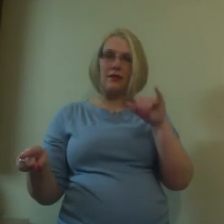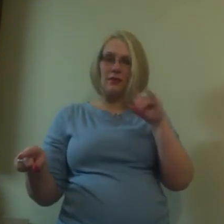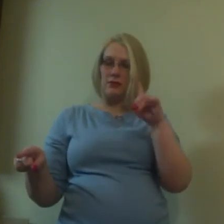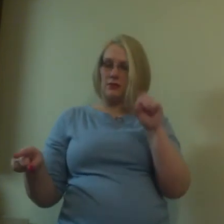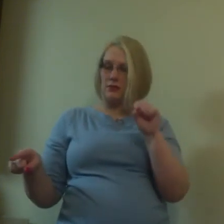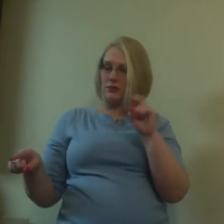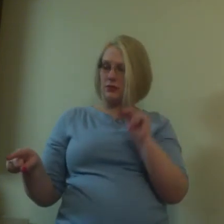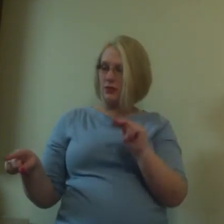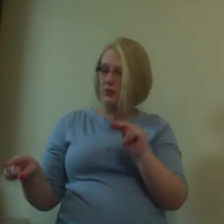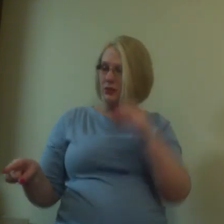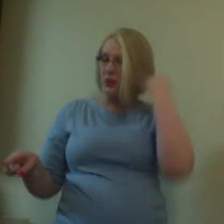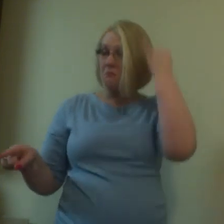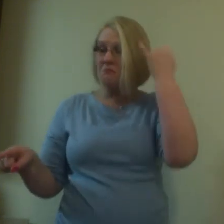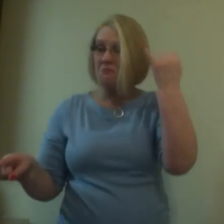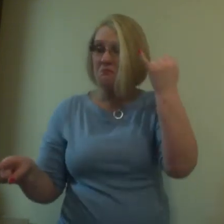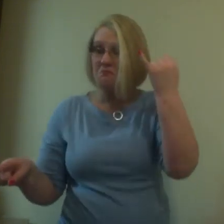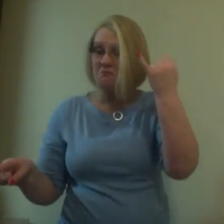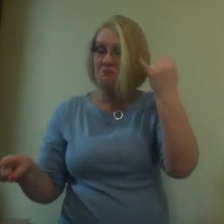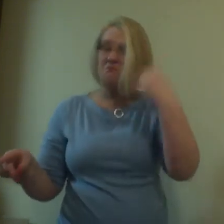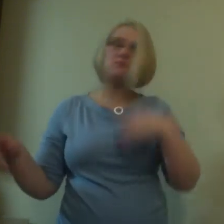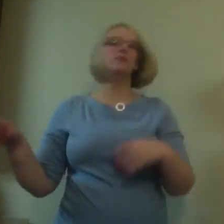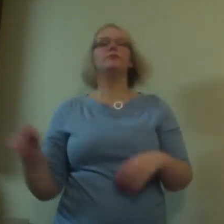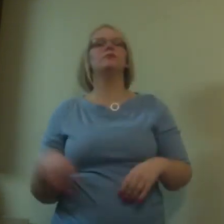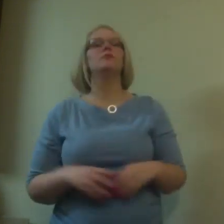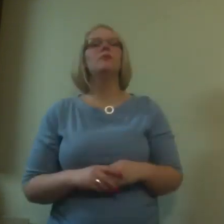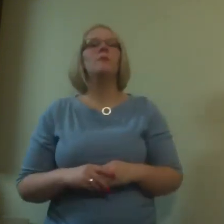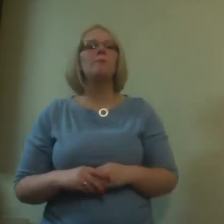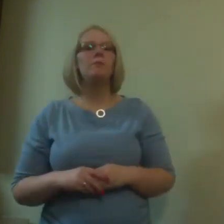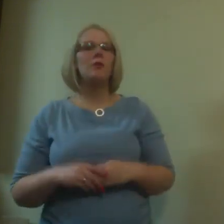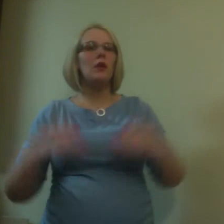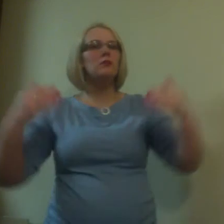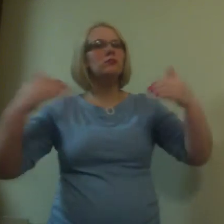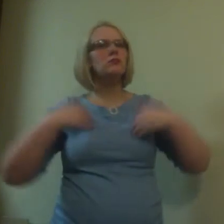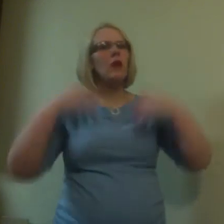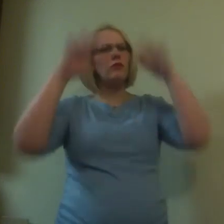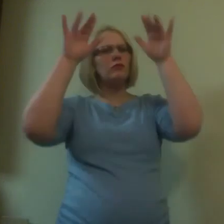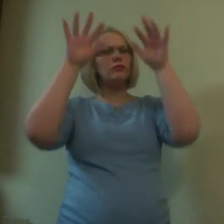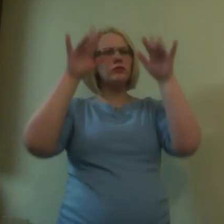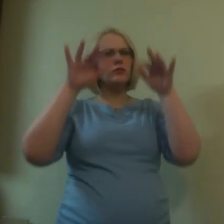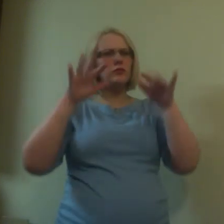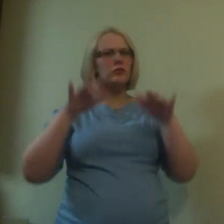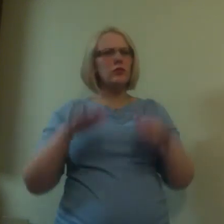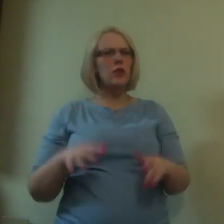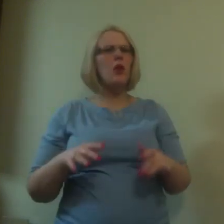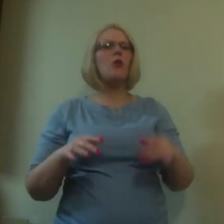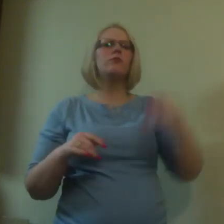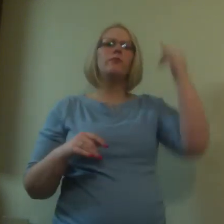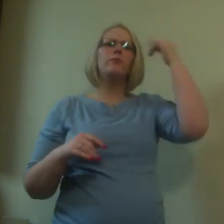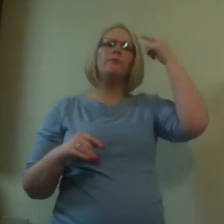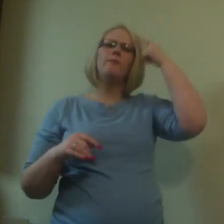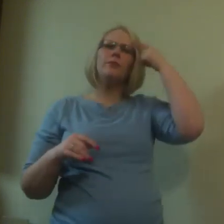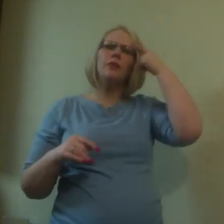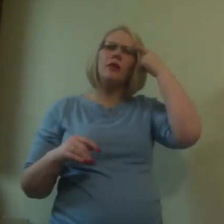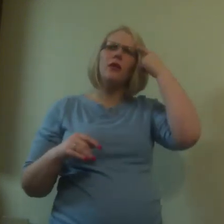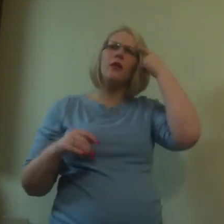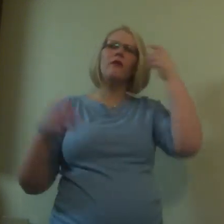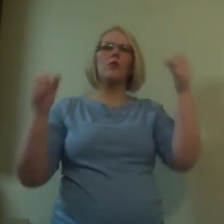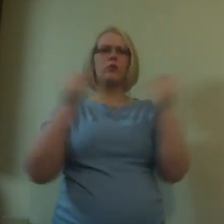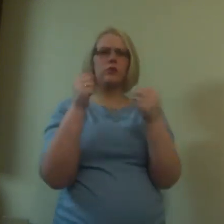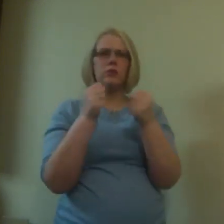have wind, we think of spring. When we have lots and lots of sunshine, we think of